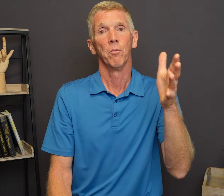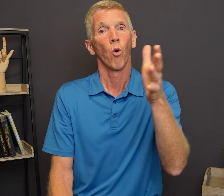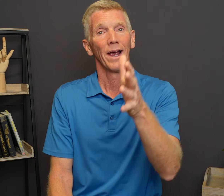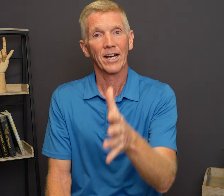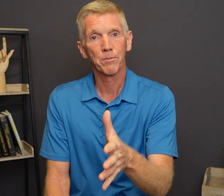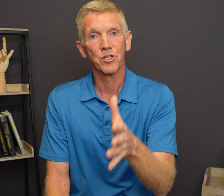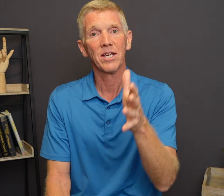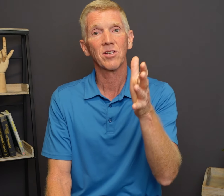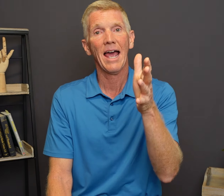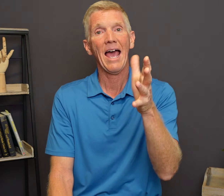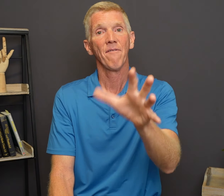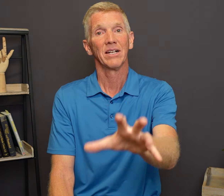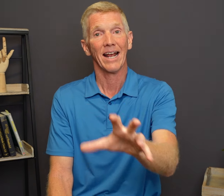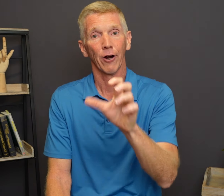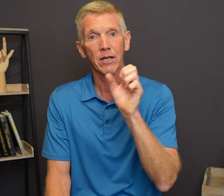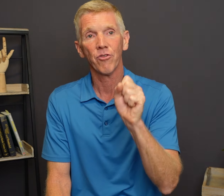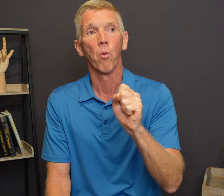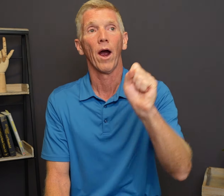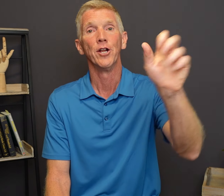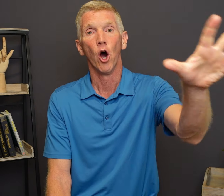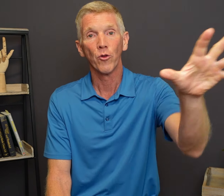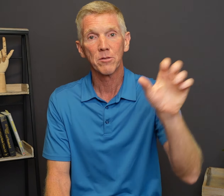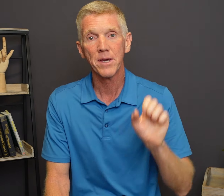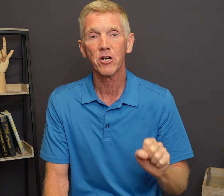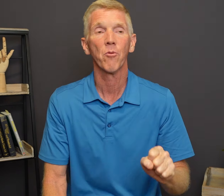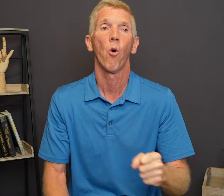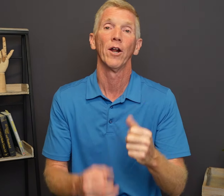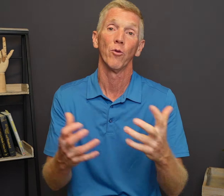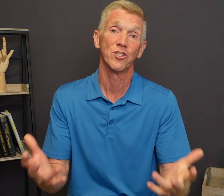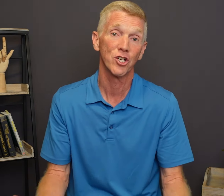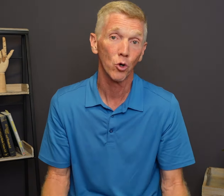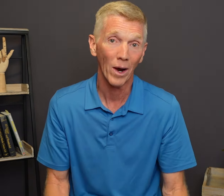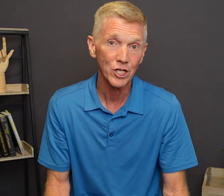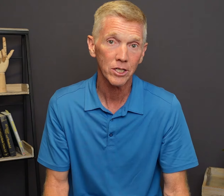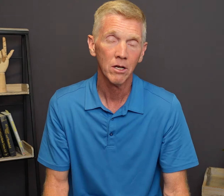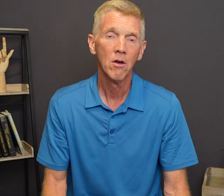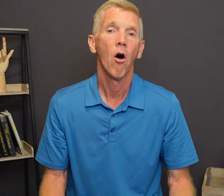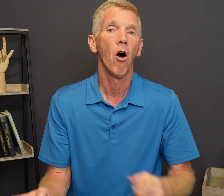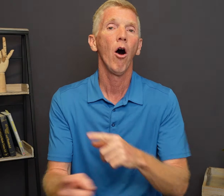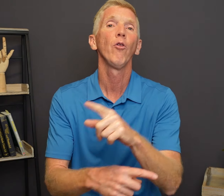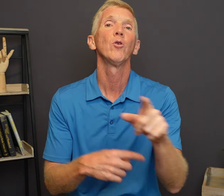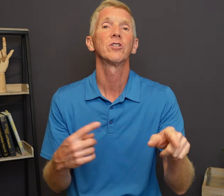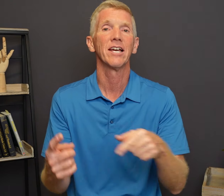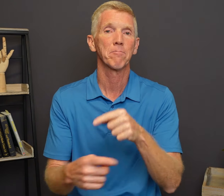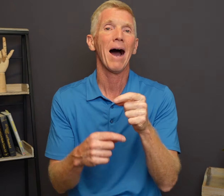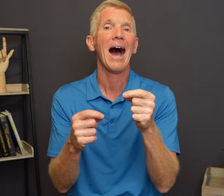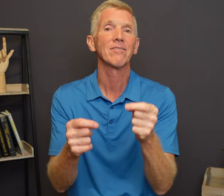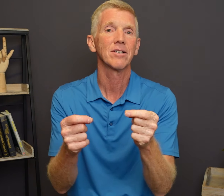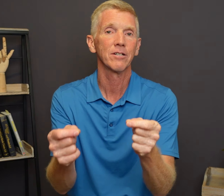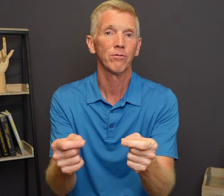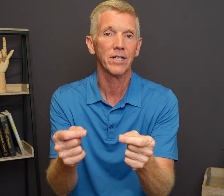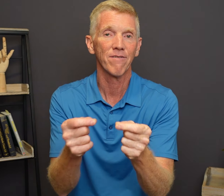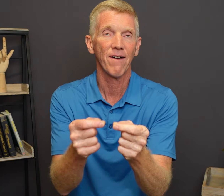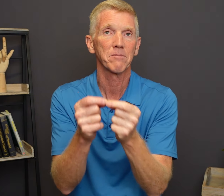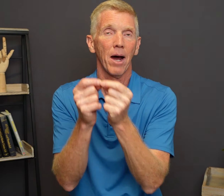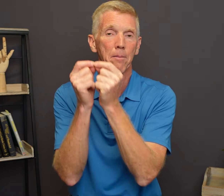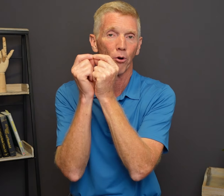more expertise I have in an area, the more I know the speaker, the more I know the situation. All those things positively affect my